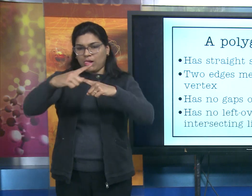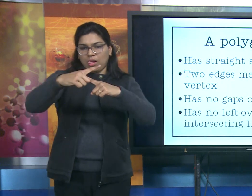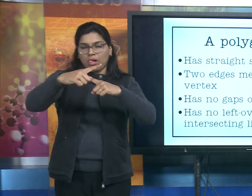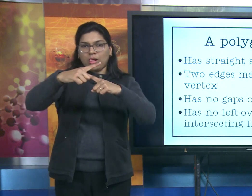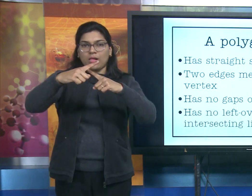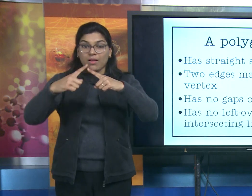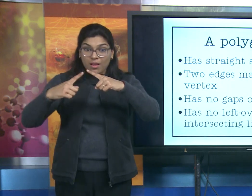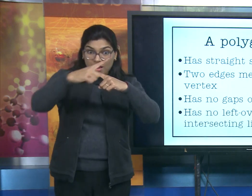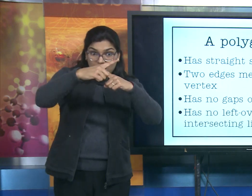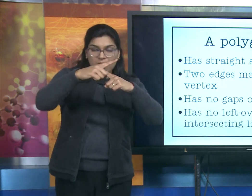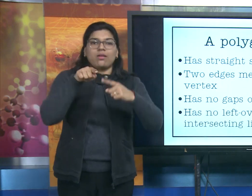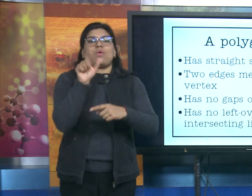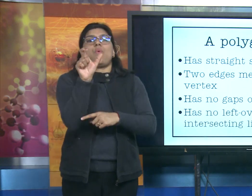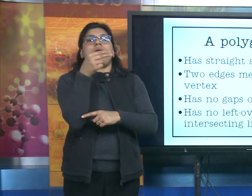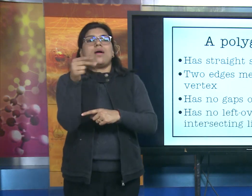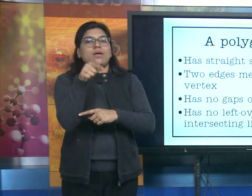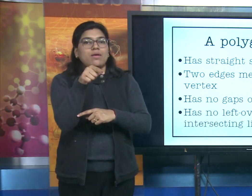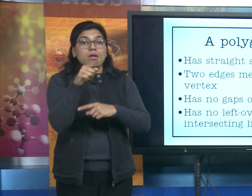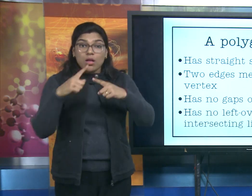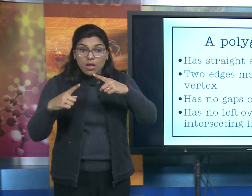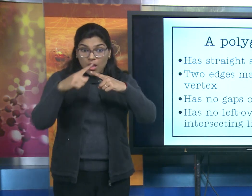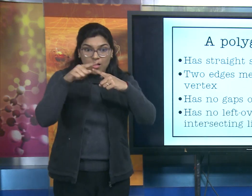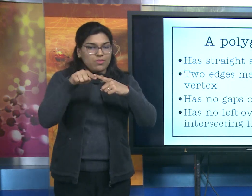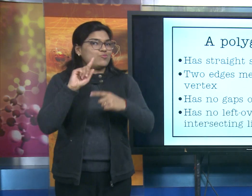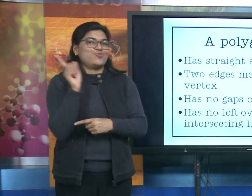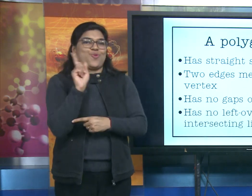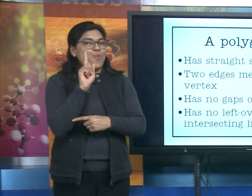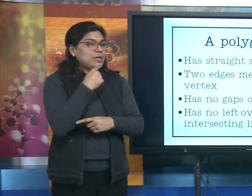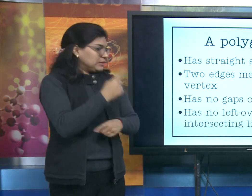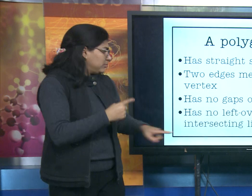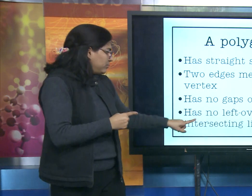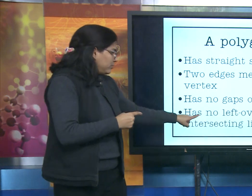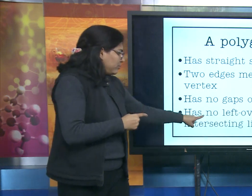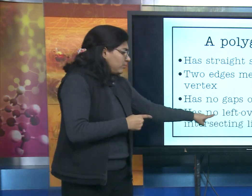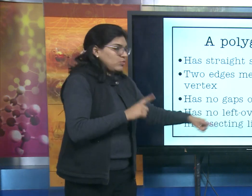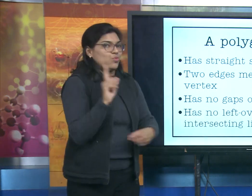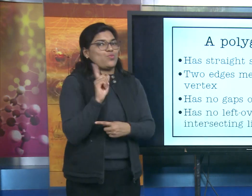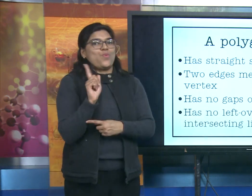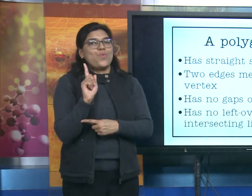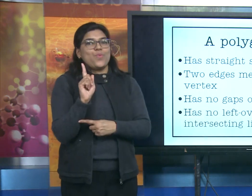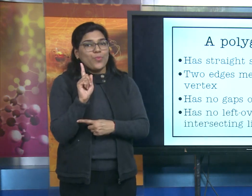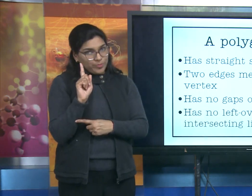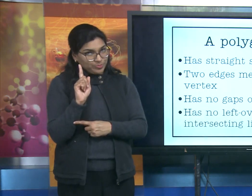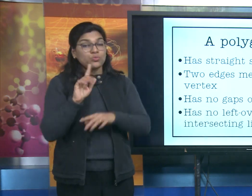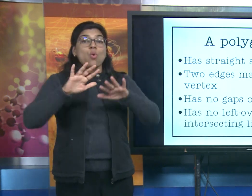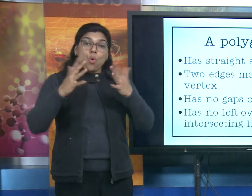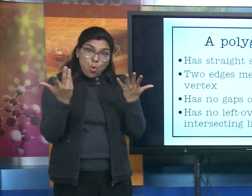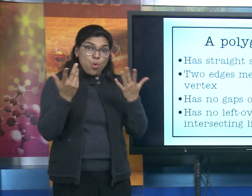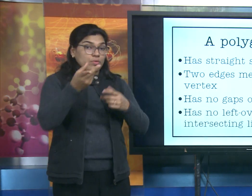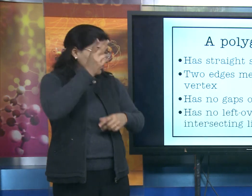So we need not draw just random lines with leftovers, any one line is longer than the other. No, that is not